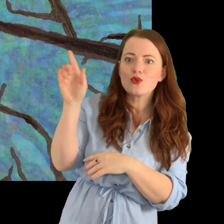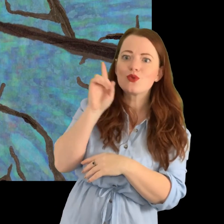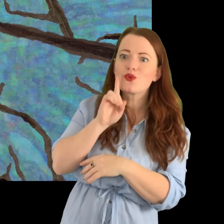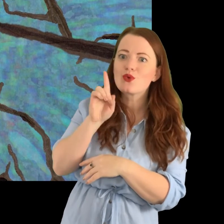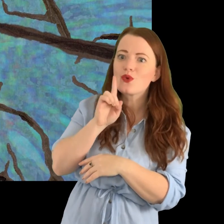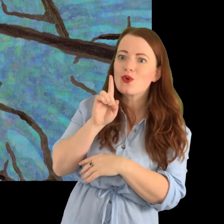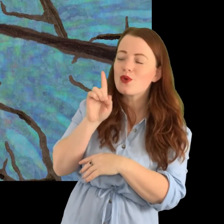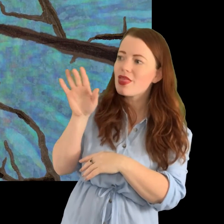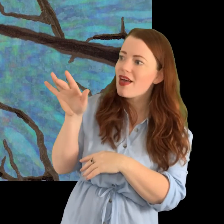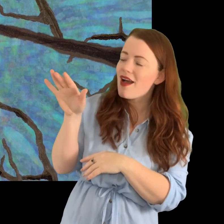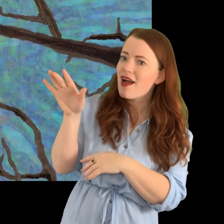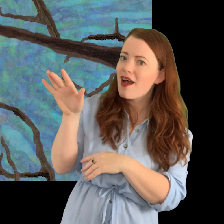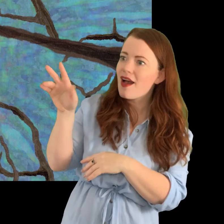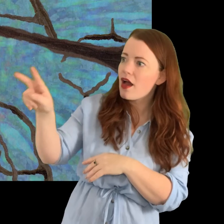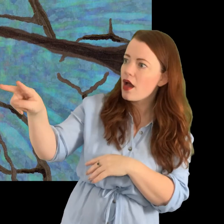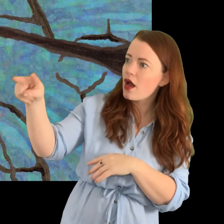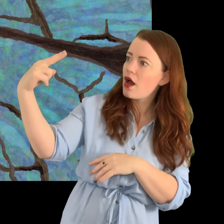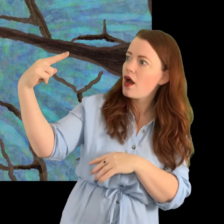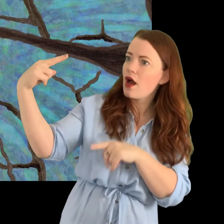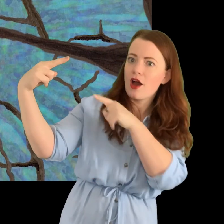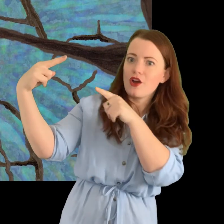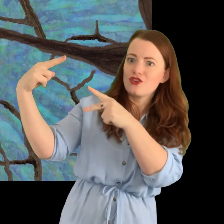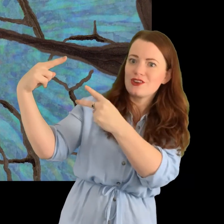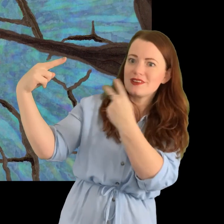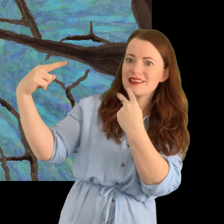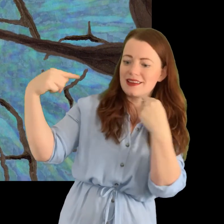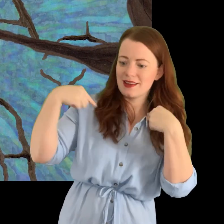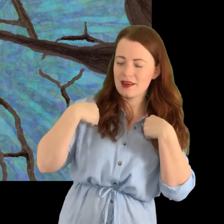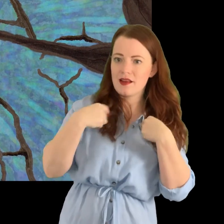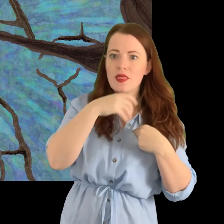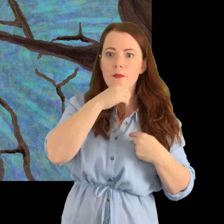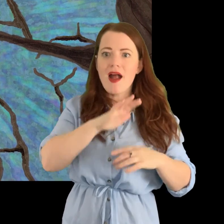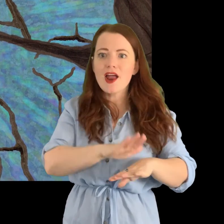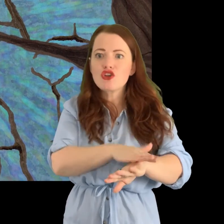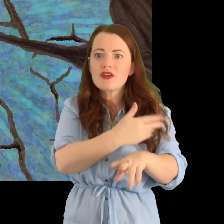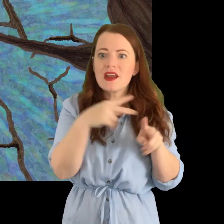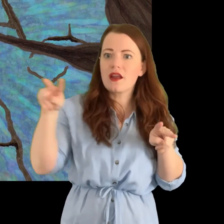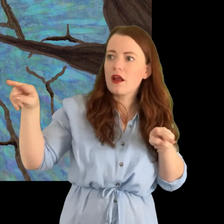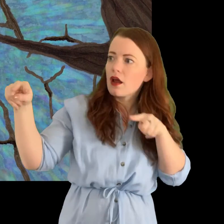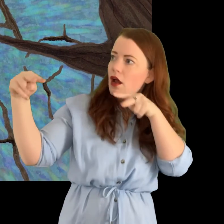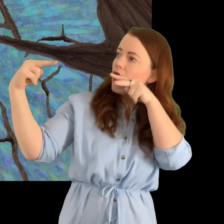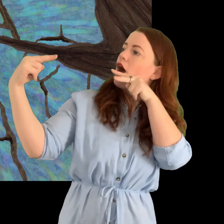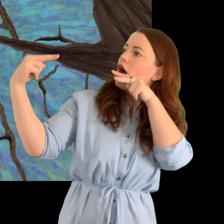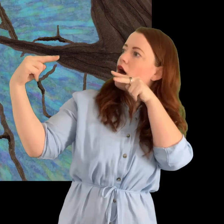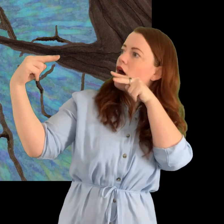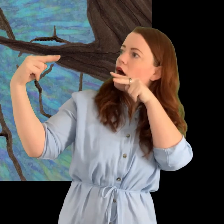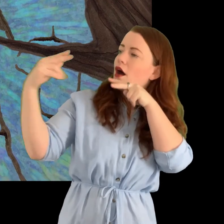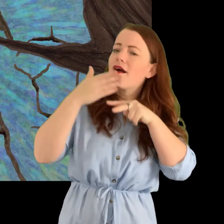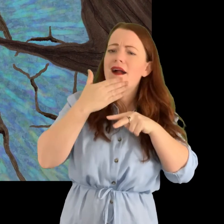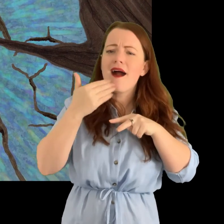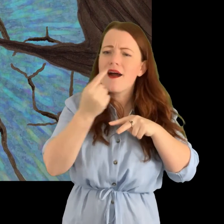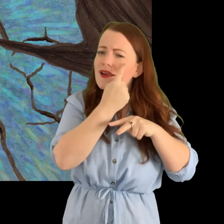quietly sitting there, and with her eyes Fortune did clearly see the man in green turn to her from the tree.